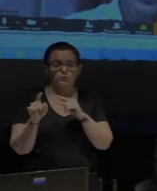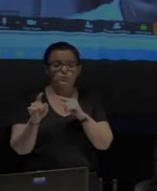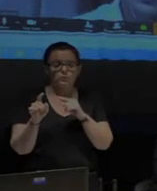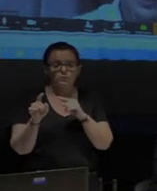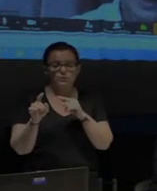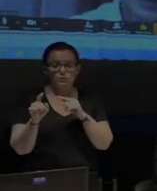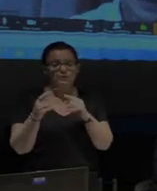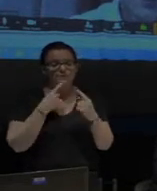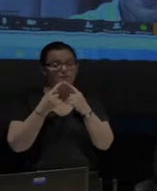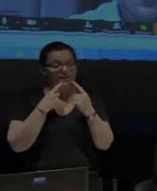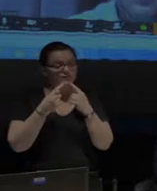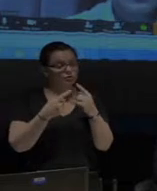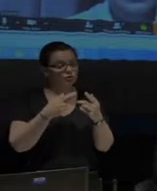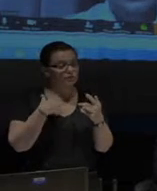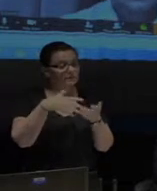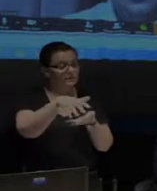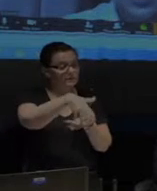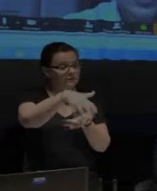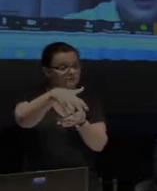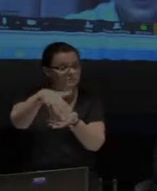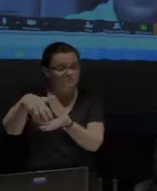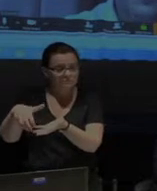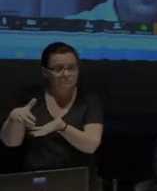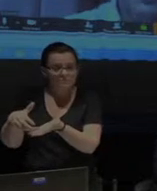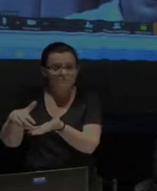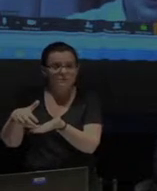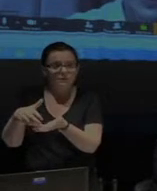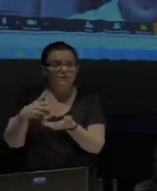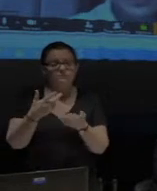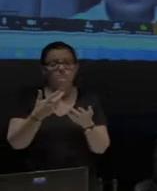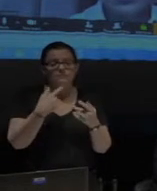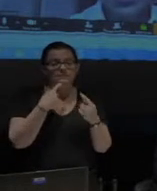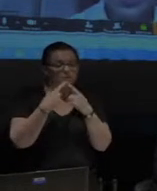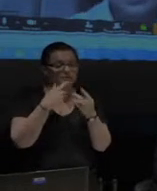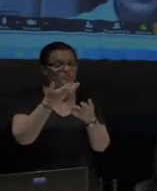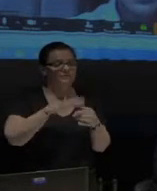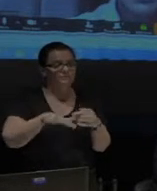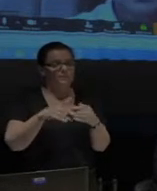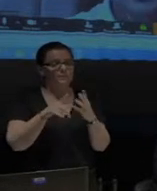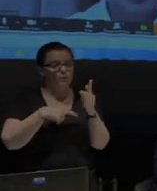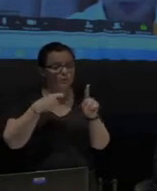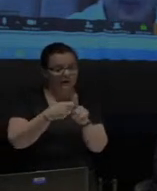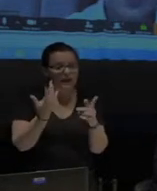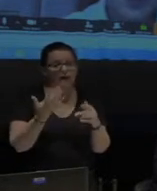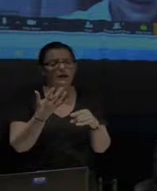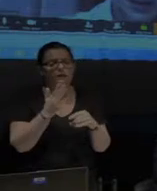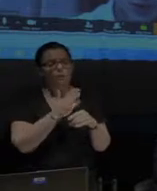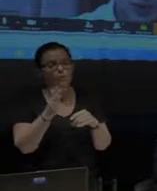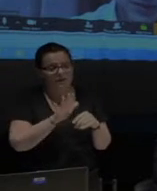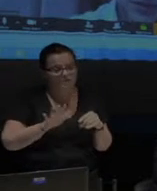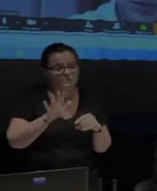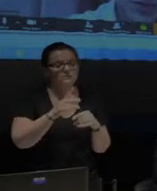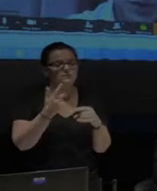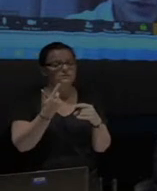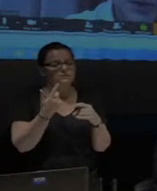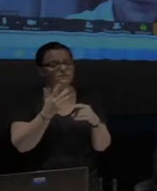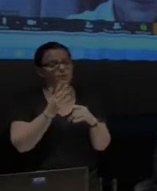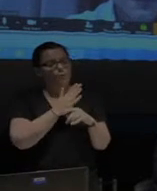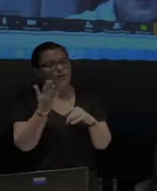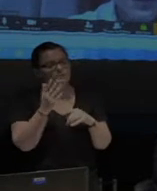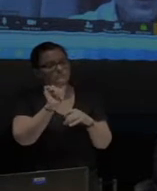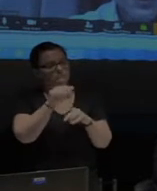to rely on are the sources that come from the UK, the US, and broadly speaking, Western